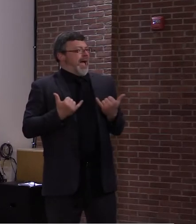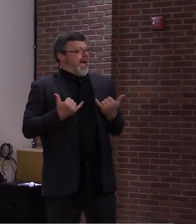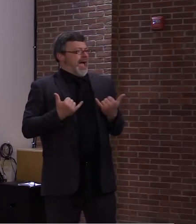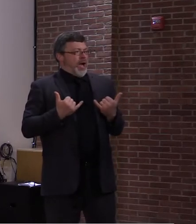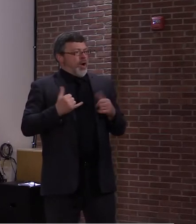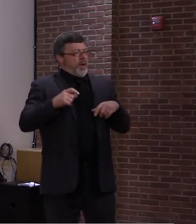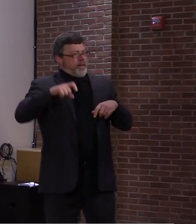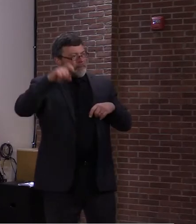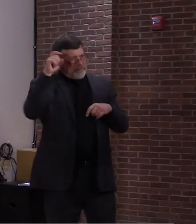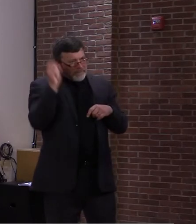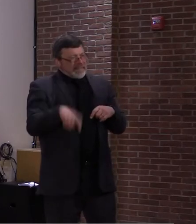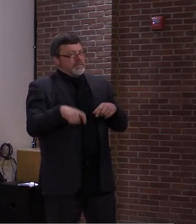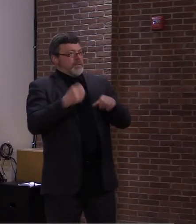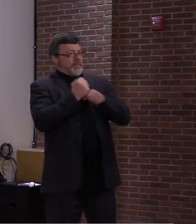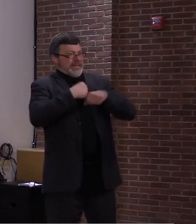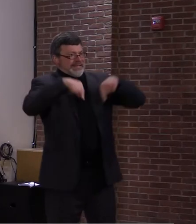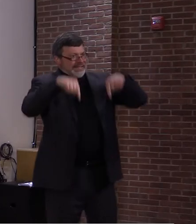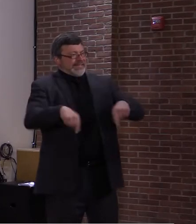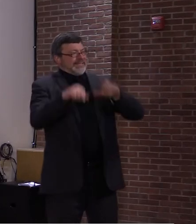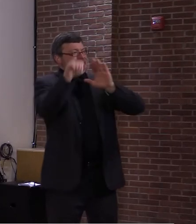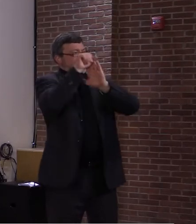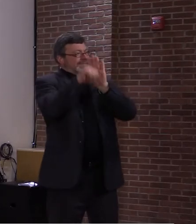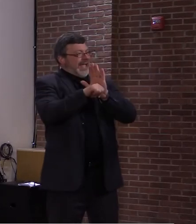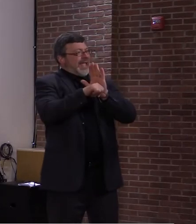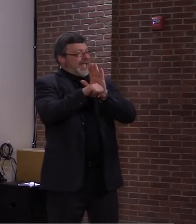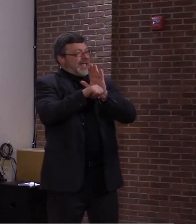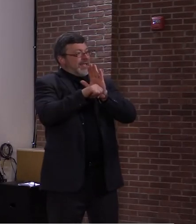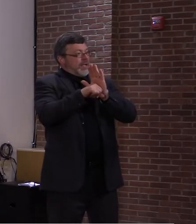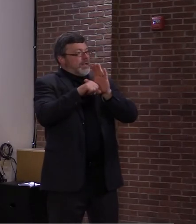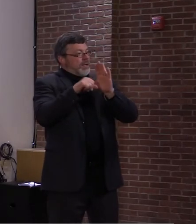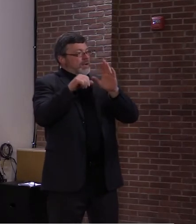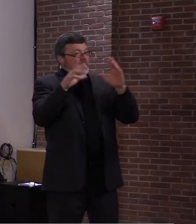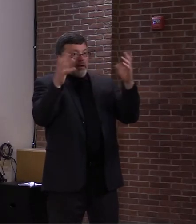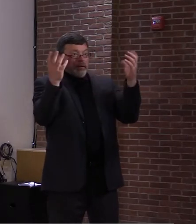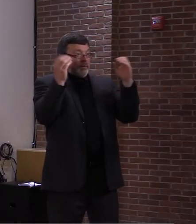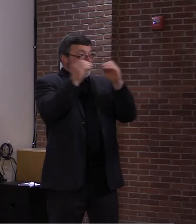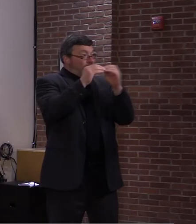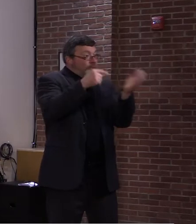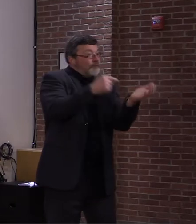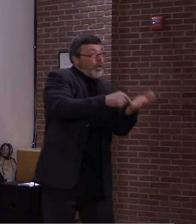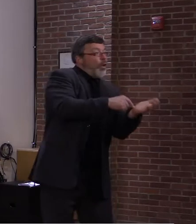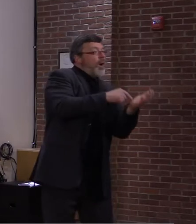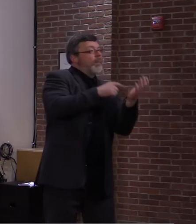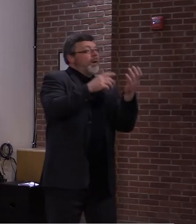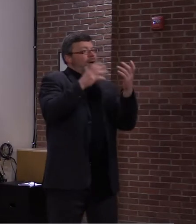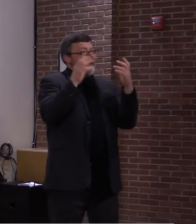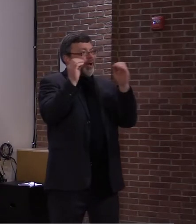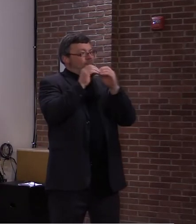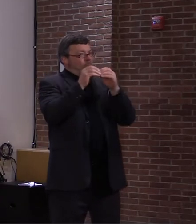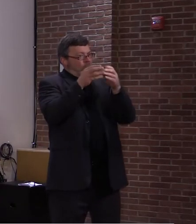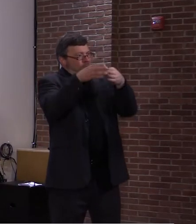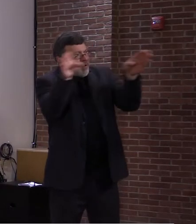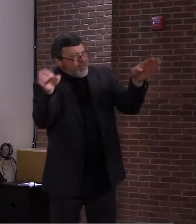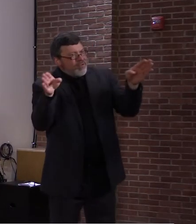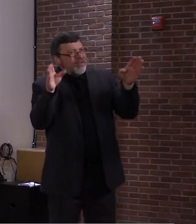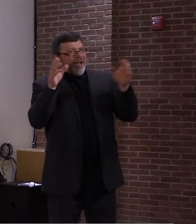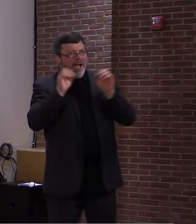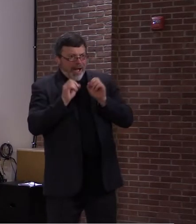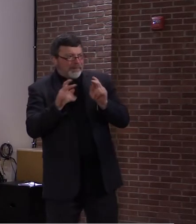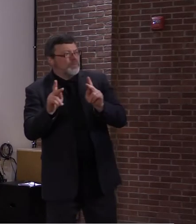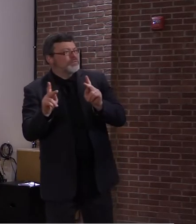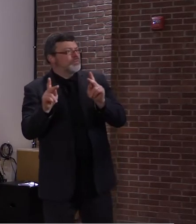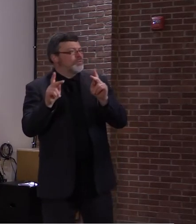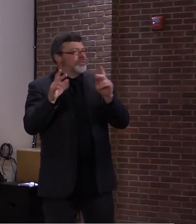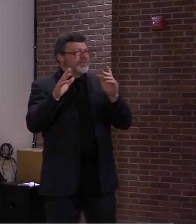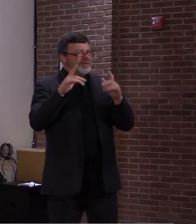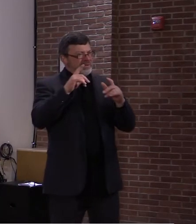again, grow the economy, make Vermont more affordable, to protect the most vulnerable. And we need to do that in all parts of the state. And I'm very concerned